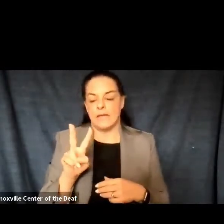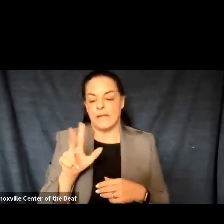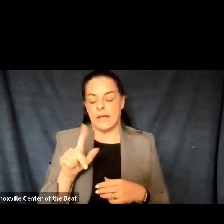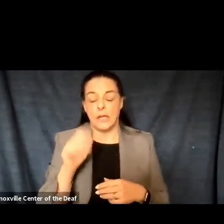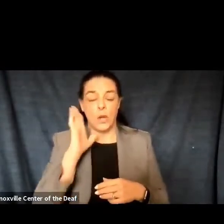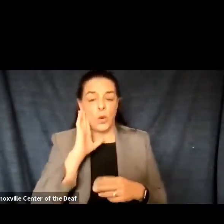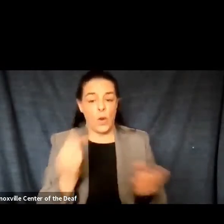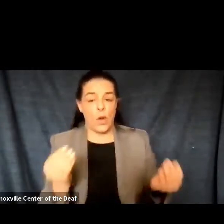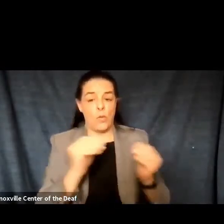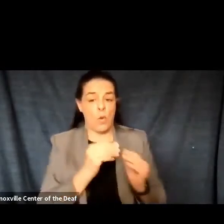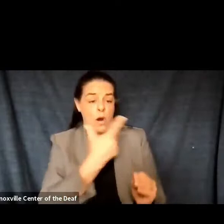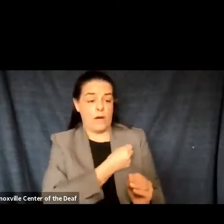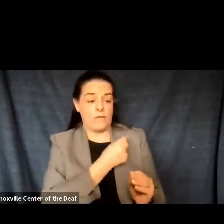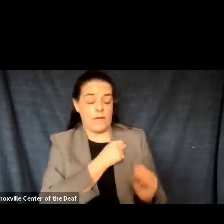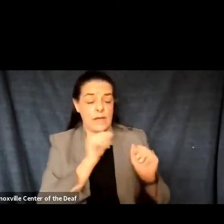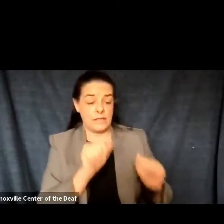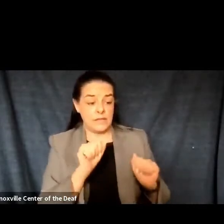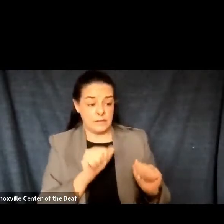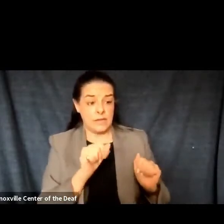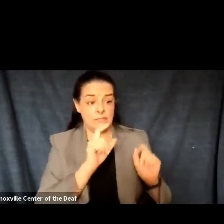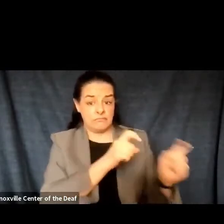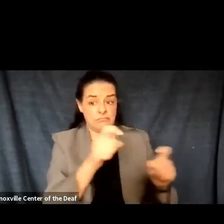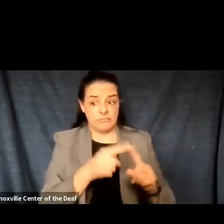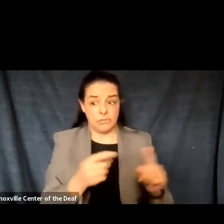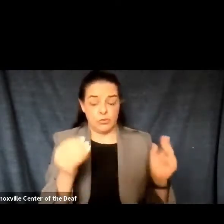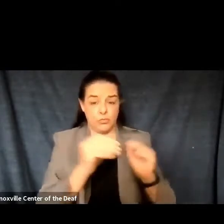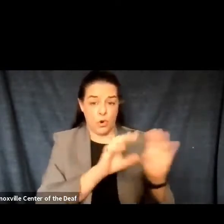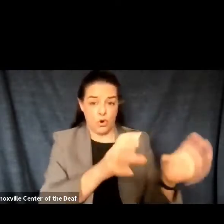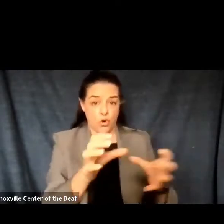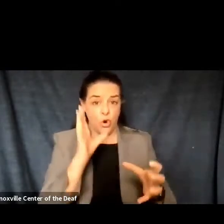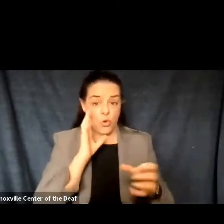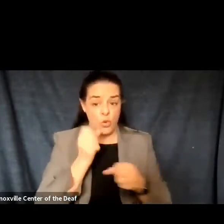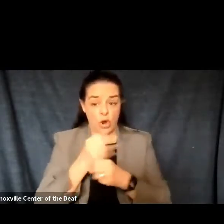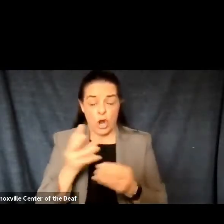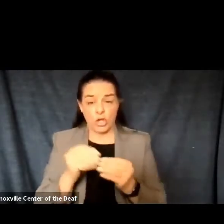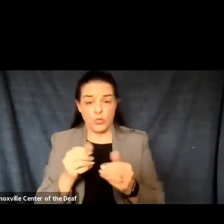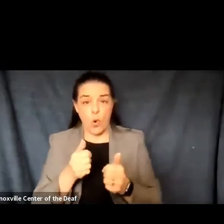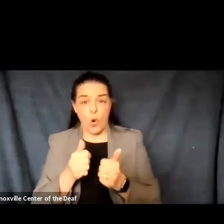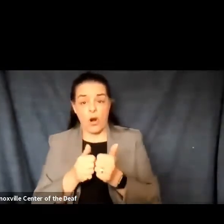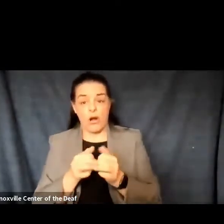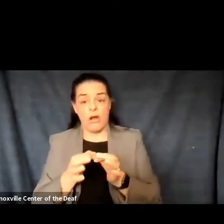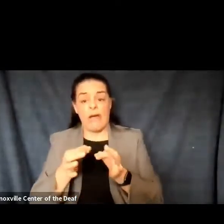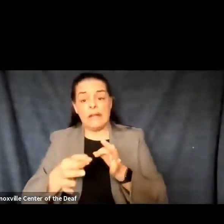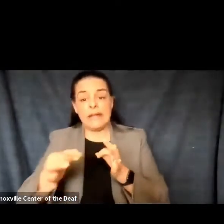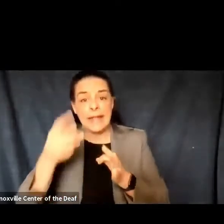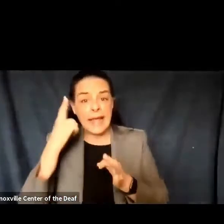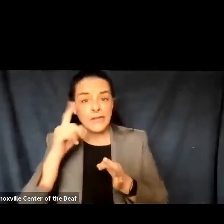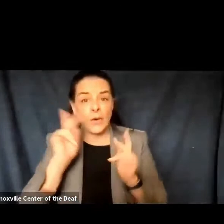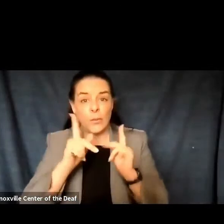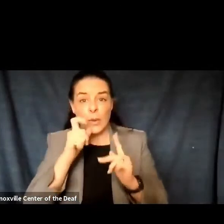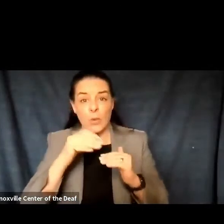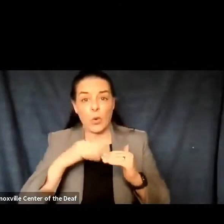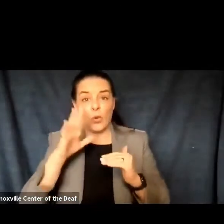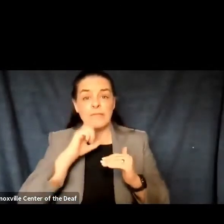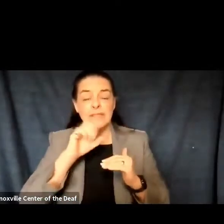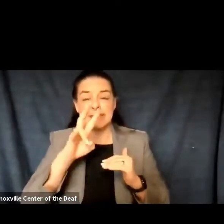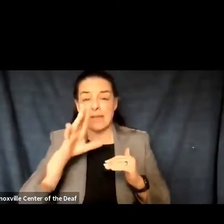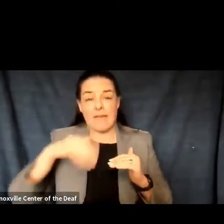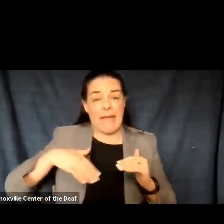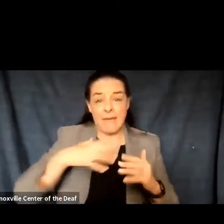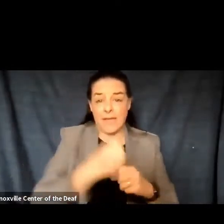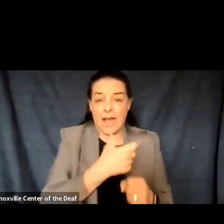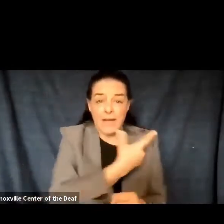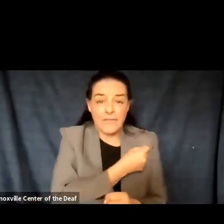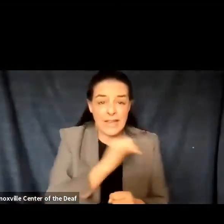of vaccine availability to additional groups cause more delays for those 75 and older who have still not been vaccinated? You know, the hope is